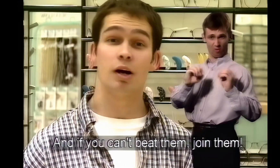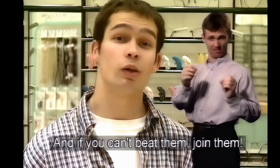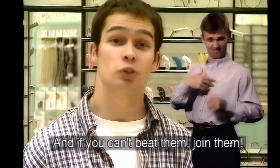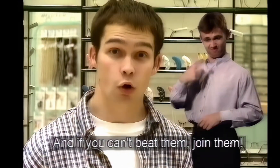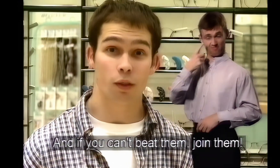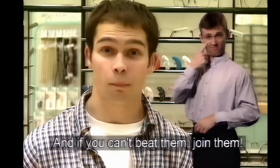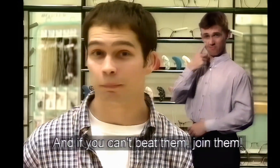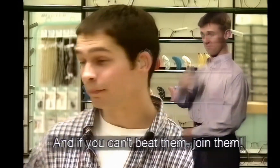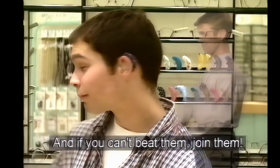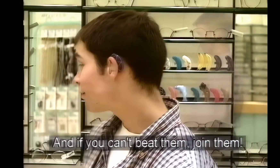well join them.